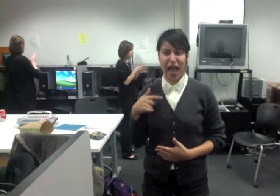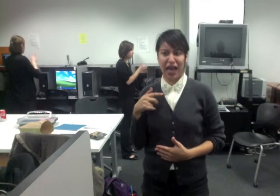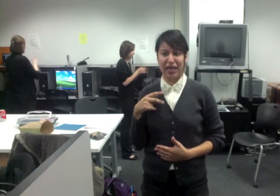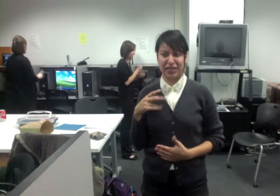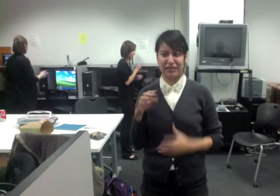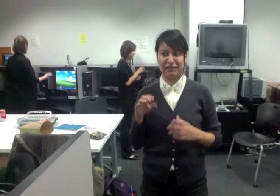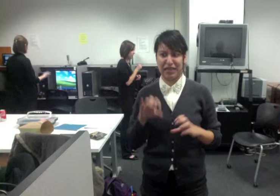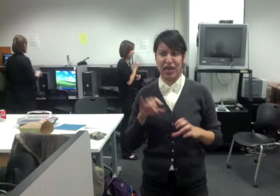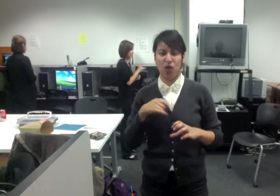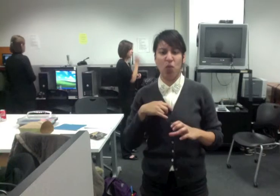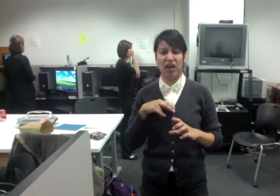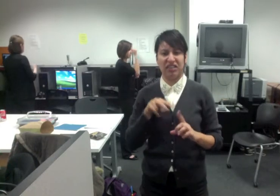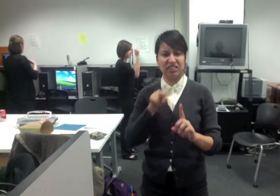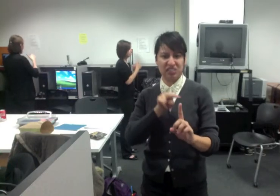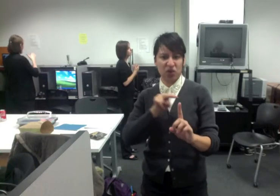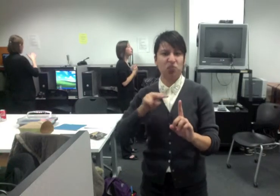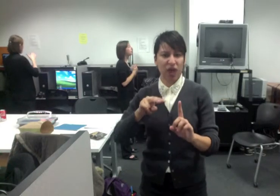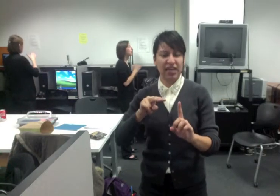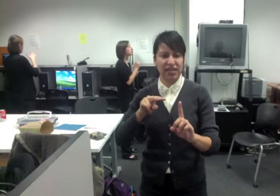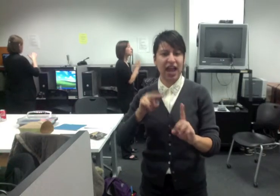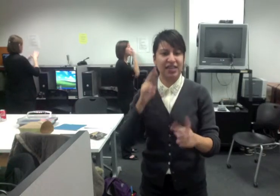idea. I call it the golden circle.